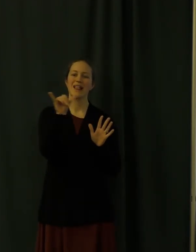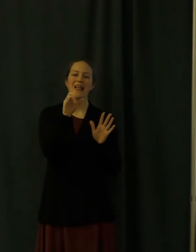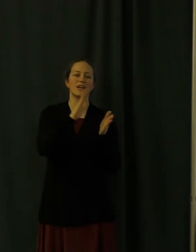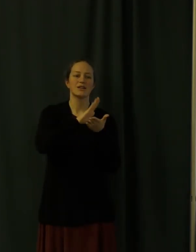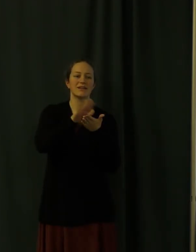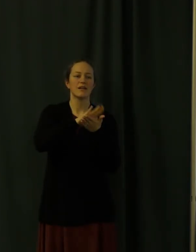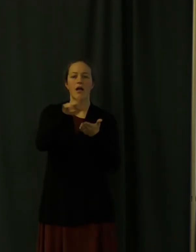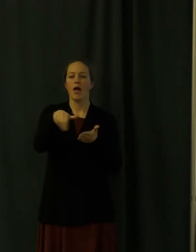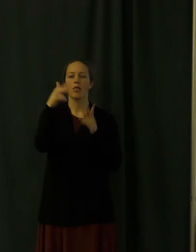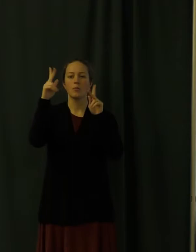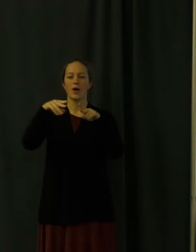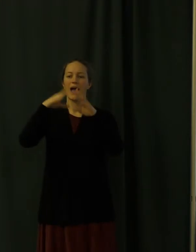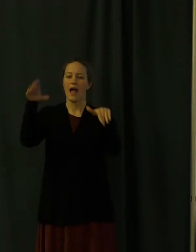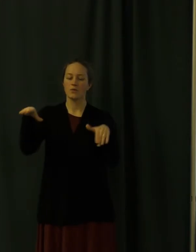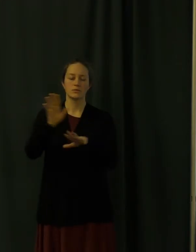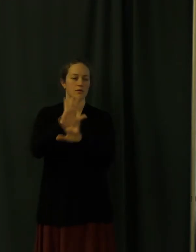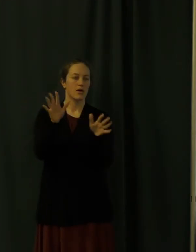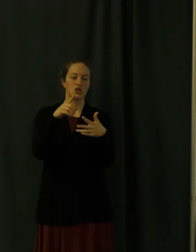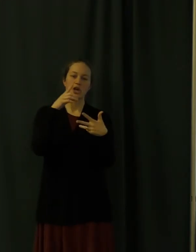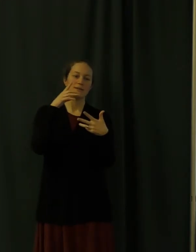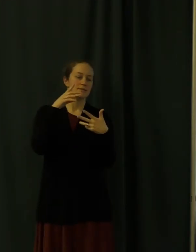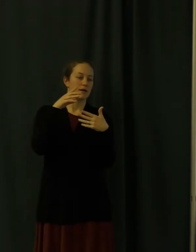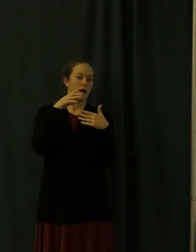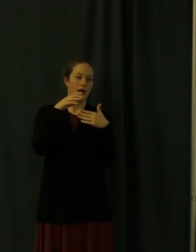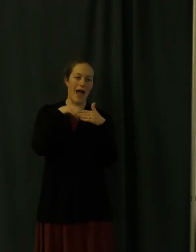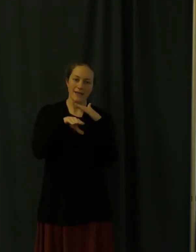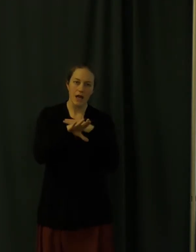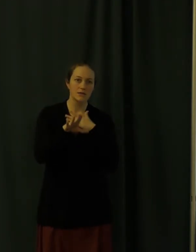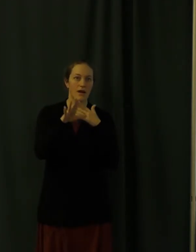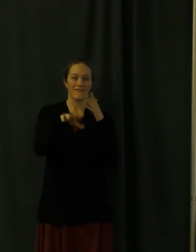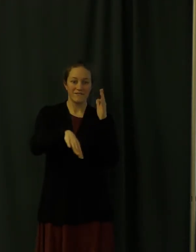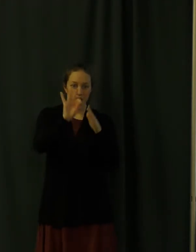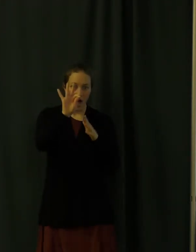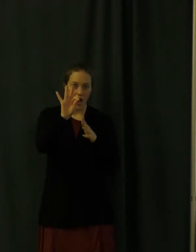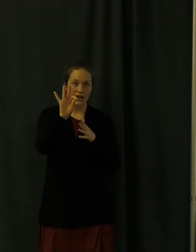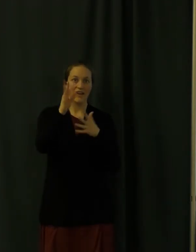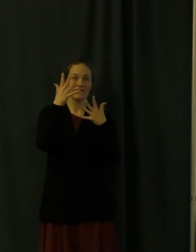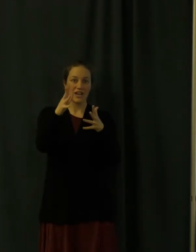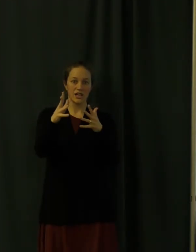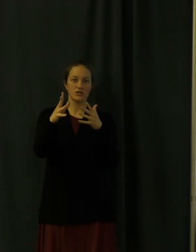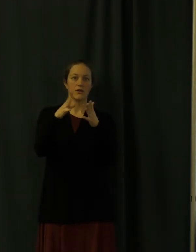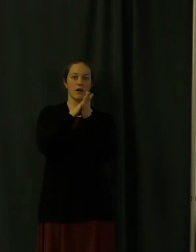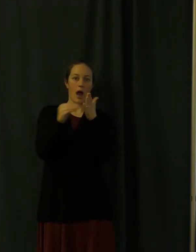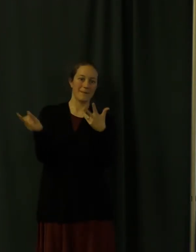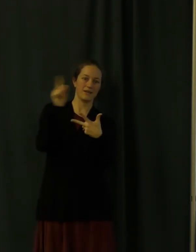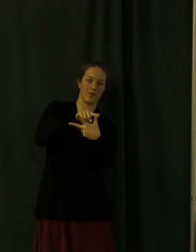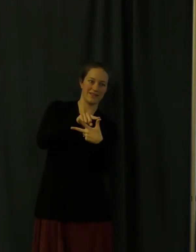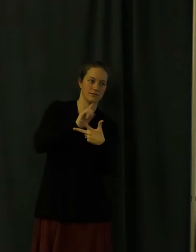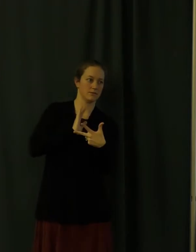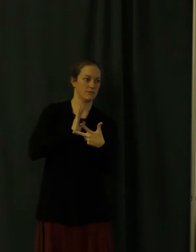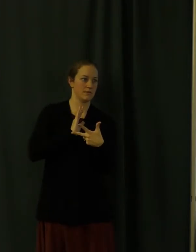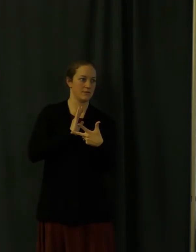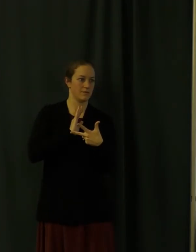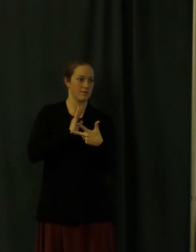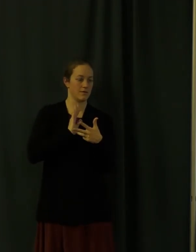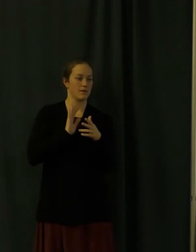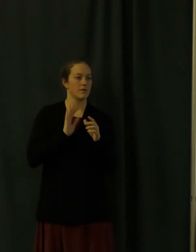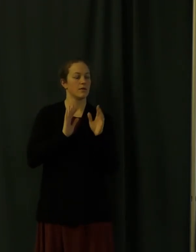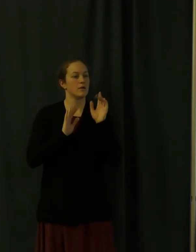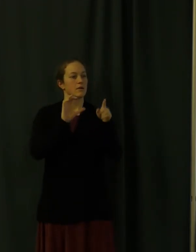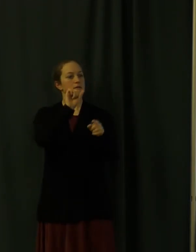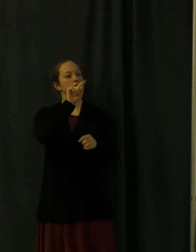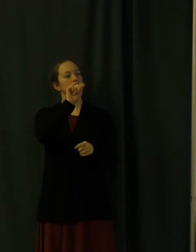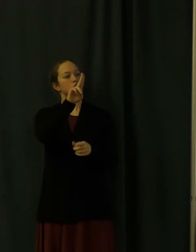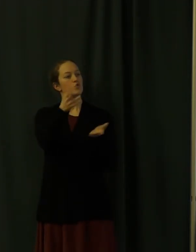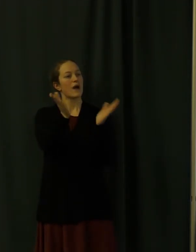house. Just stay out of there. Just get in and get what you need and then get it and get out. Take it out with you so you don't have to go back. Okay. Okay. Yes? Can you